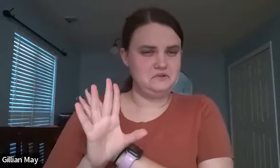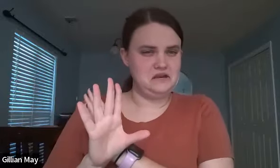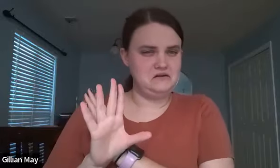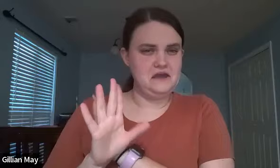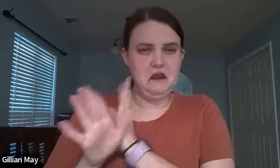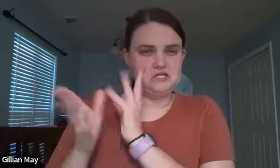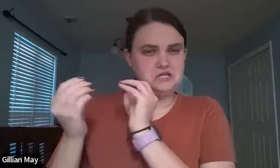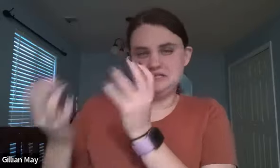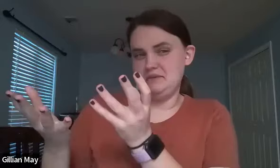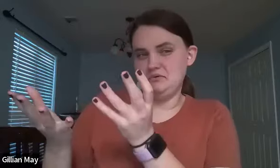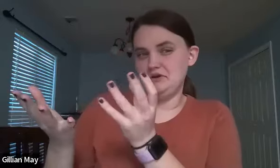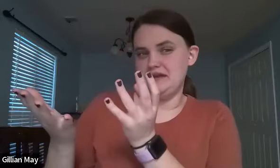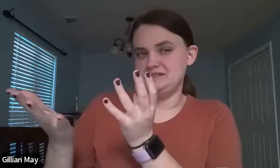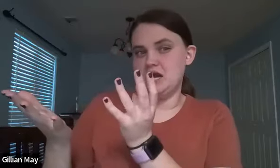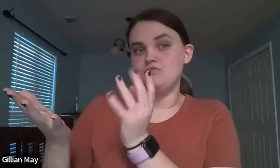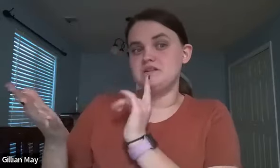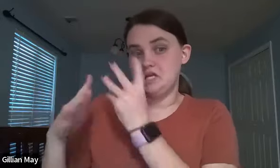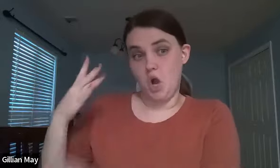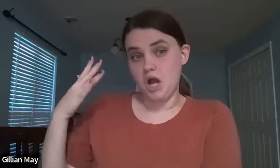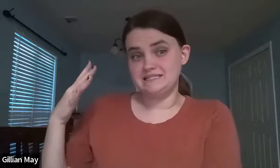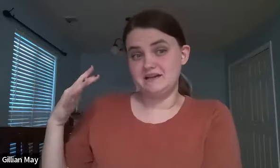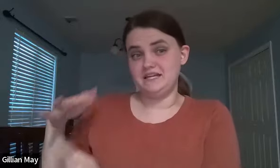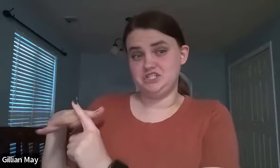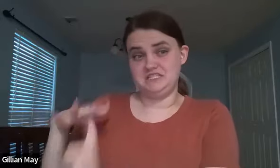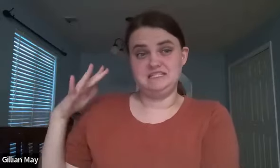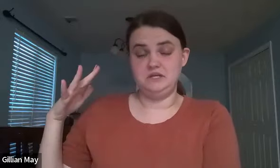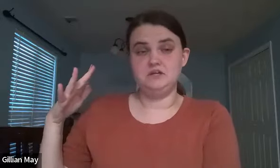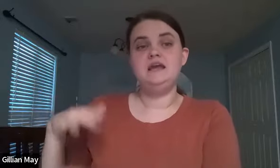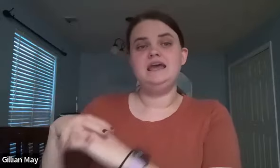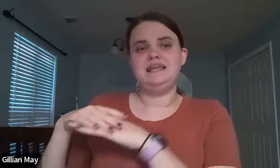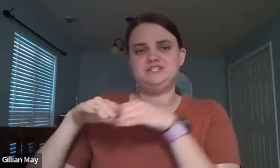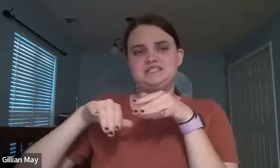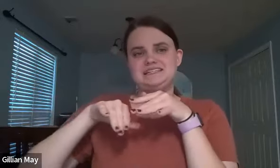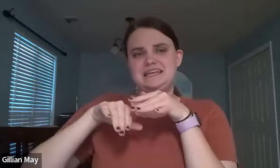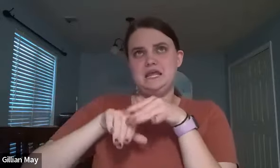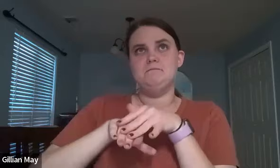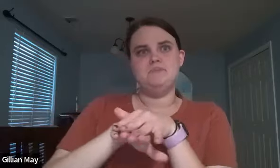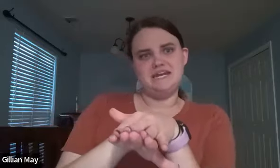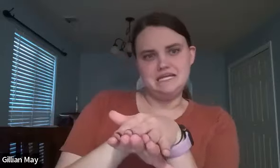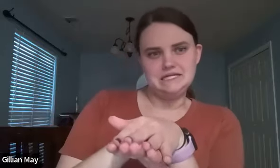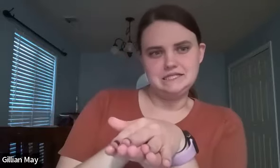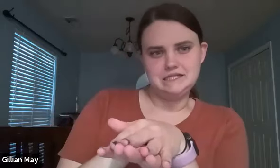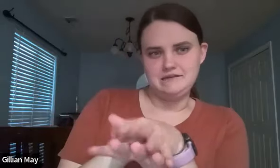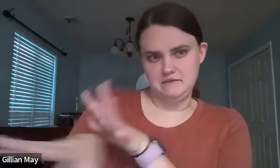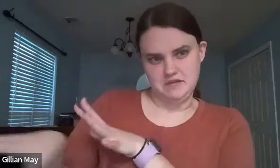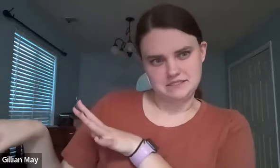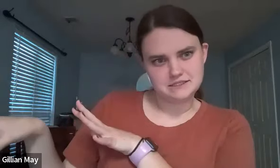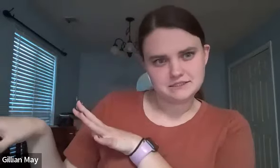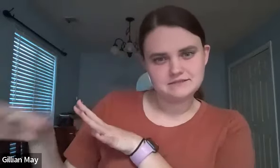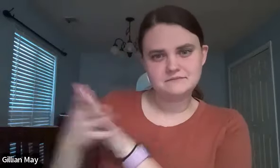complicated on that. I just like to let people know that it's not really gone. It's not like it's just disappeared. It's just embedded, if that makes sense.